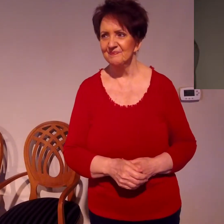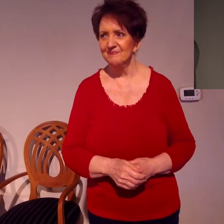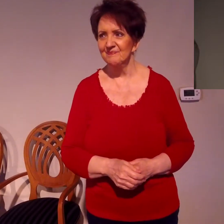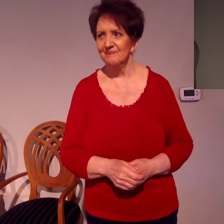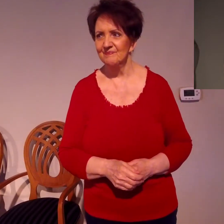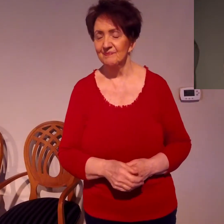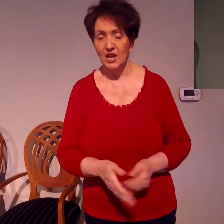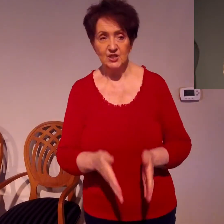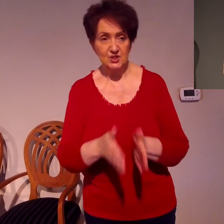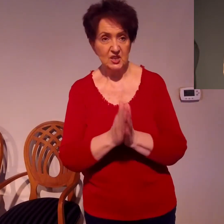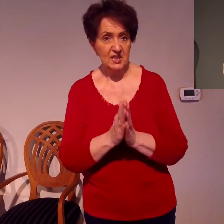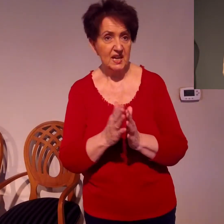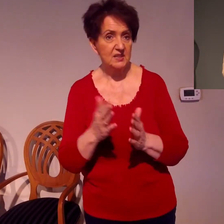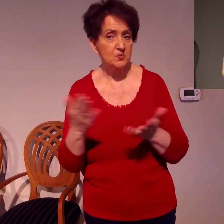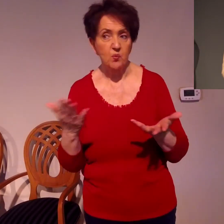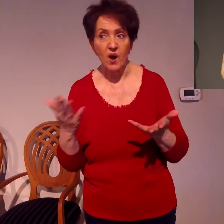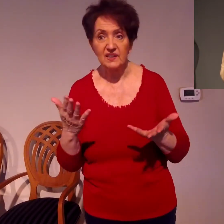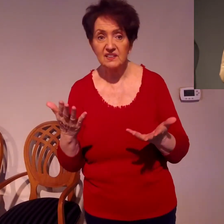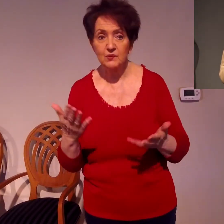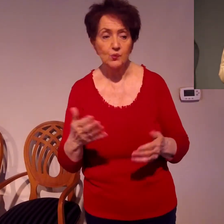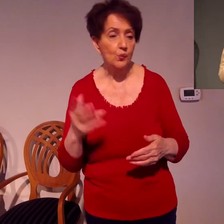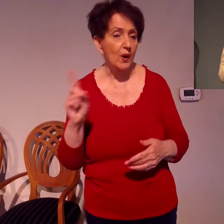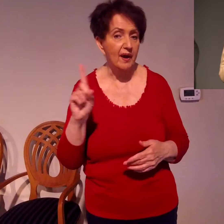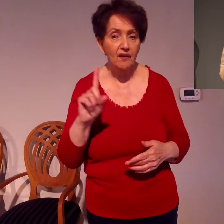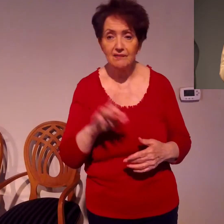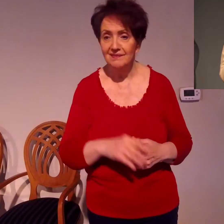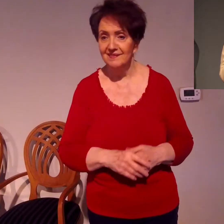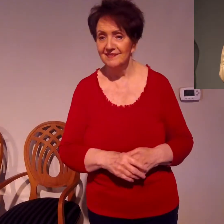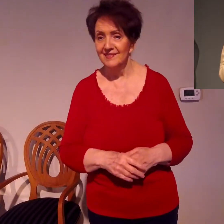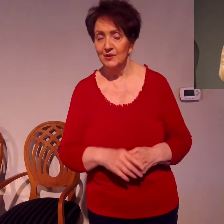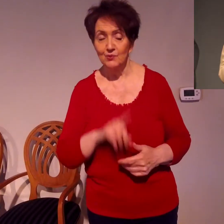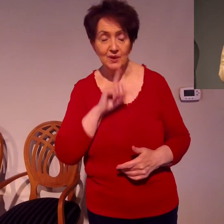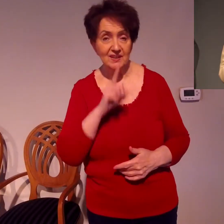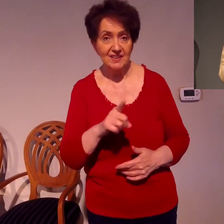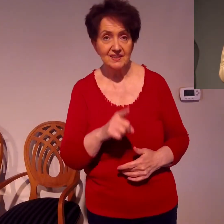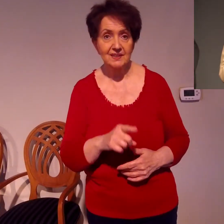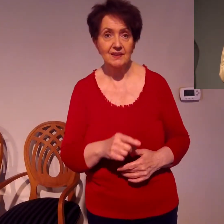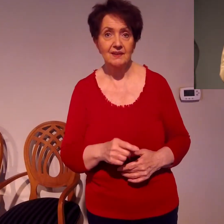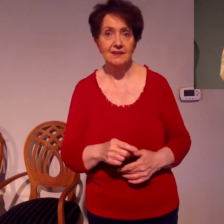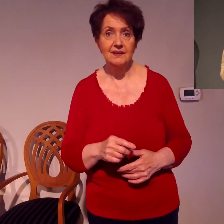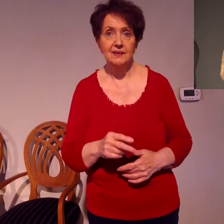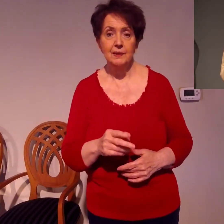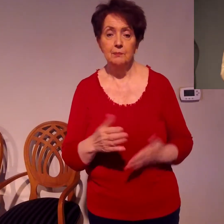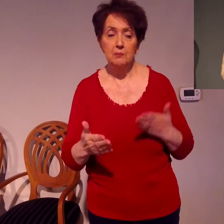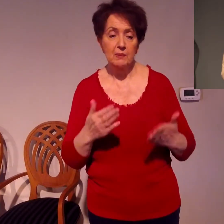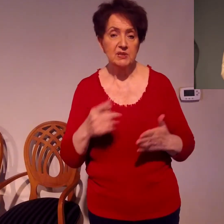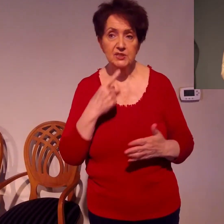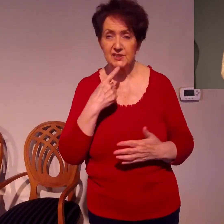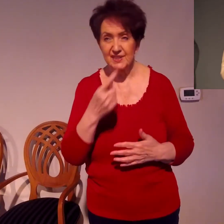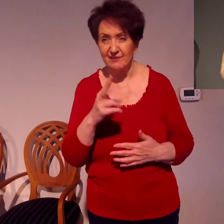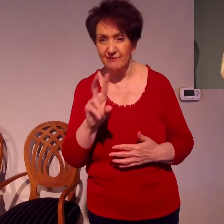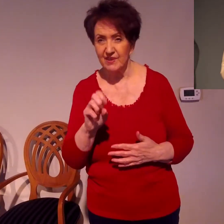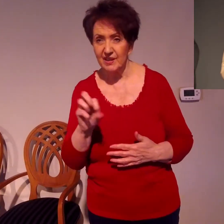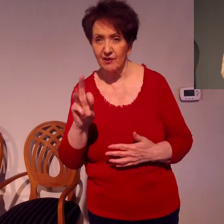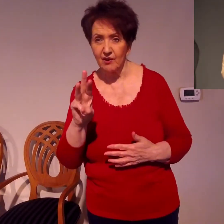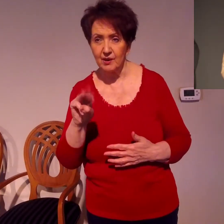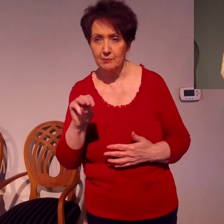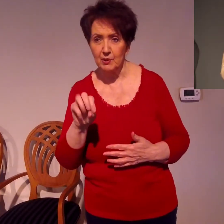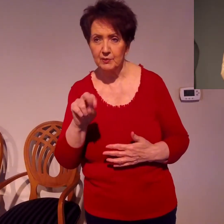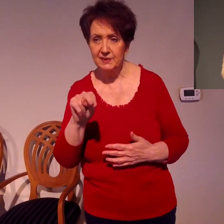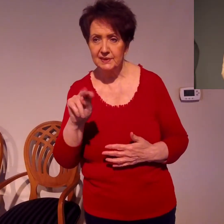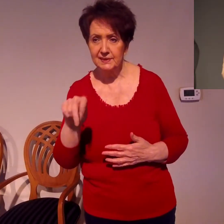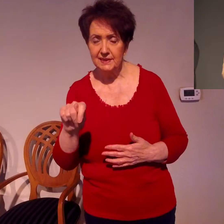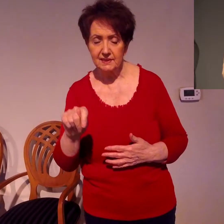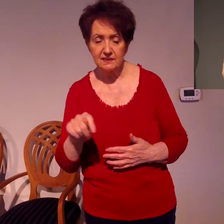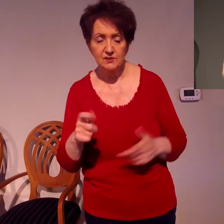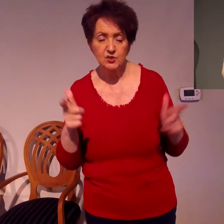She didn't ask, what is it, where is it, whatever. Really, I think she might have said it was in Vermont when she said, we have this lot, this little lot. She said,